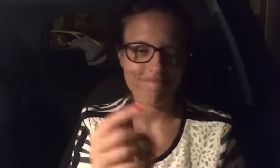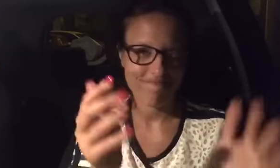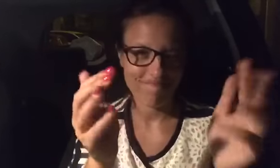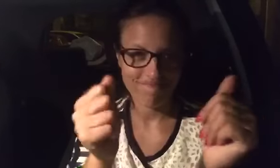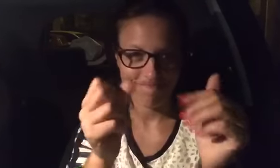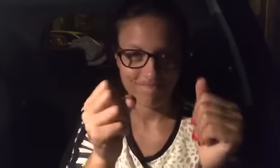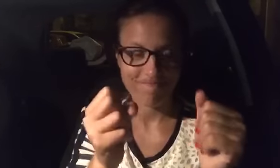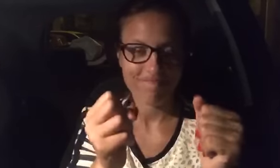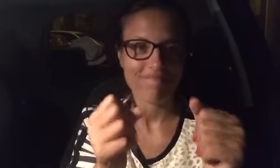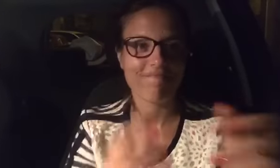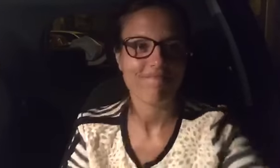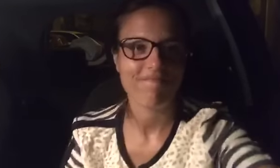of